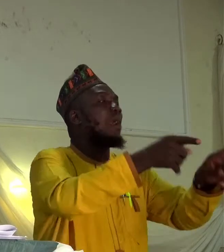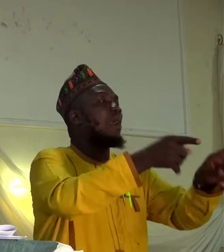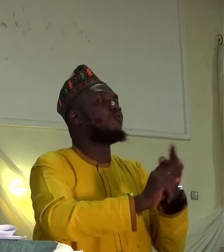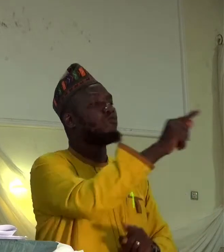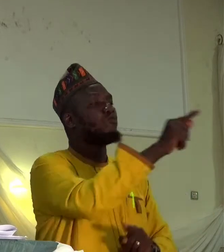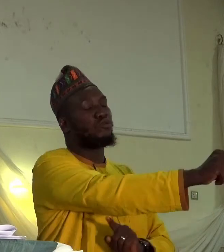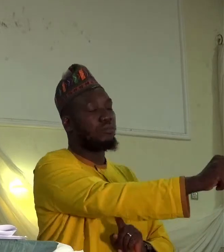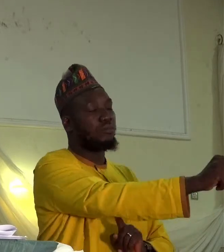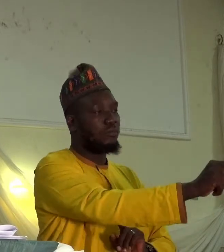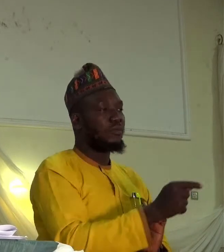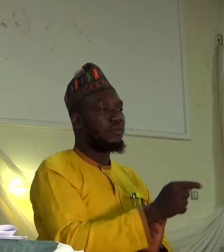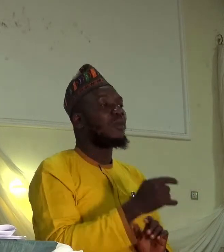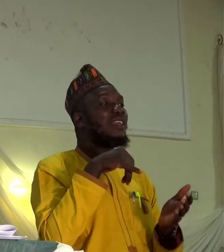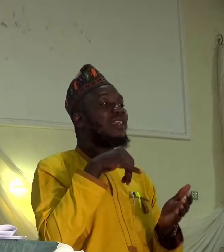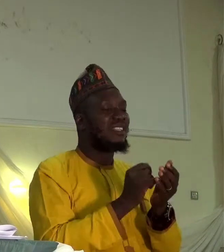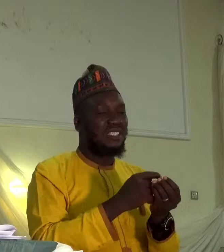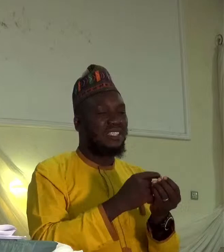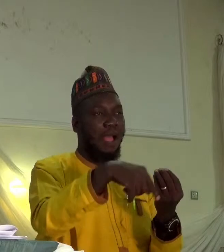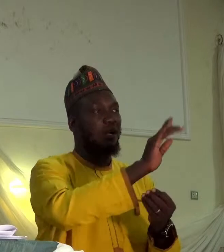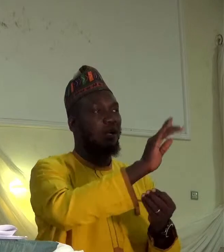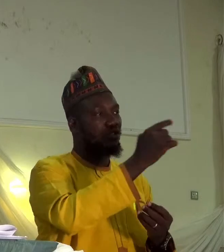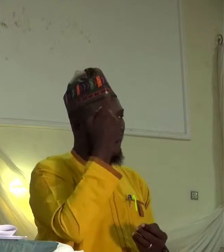Oganganlo, is about your mindset.